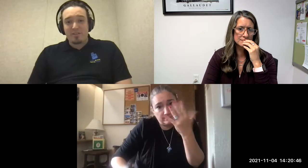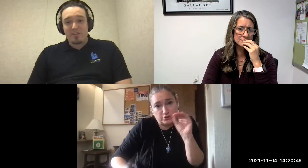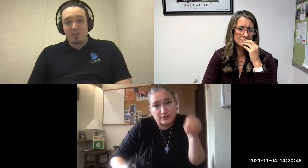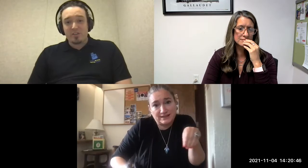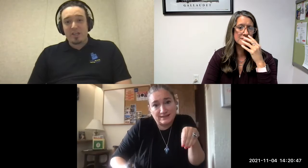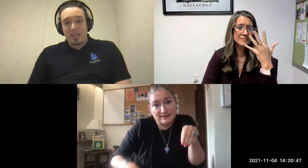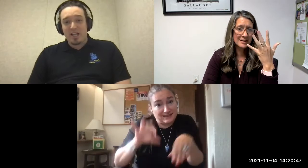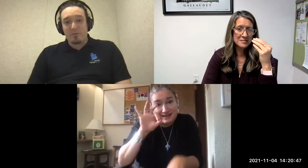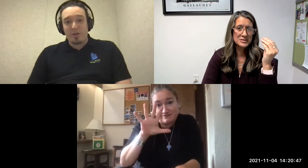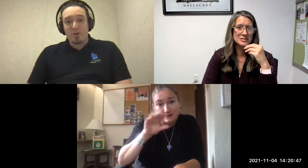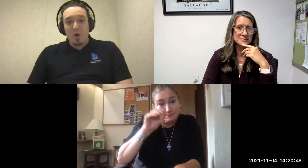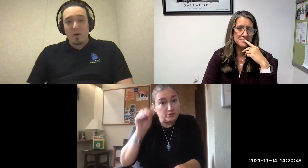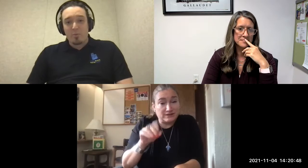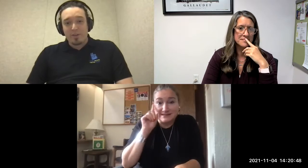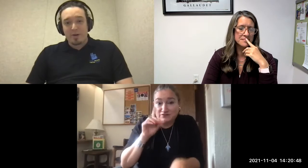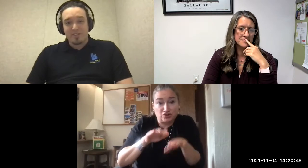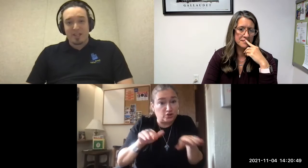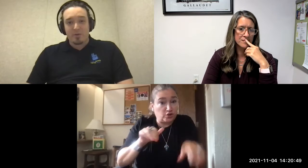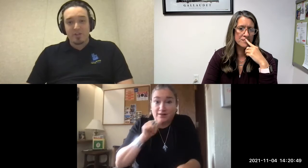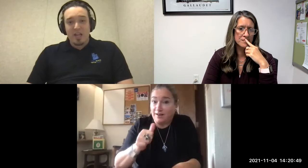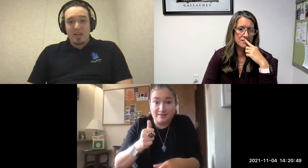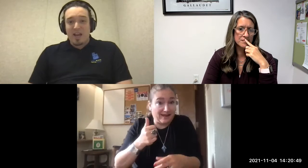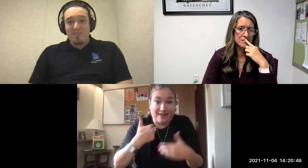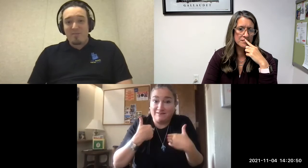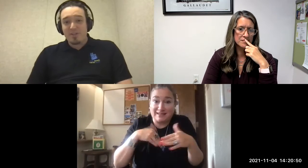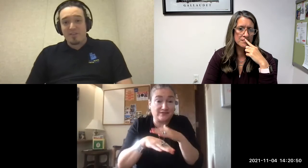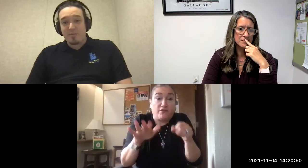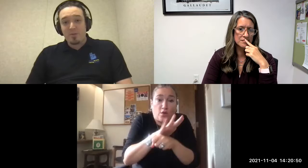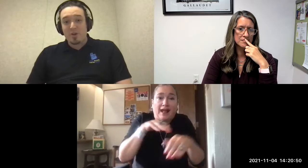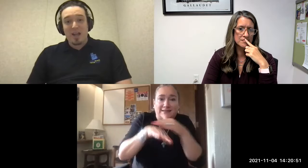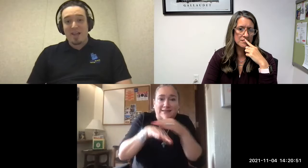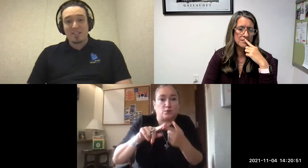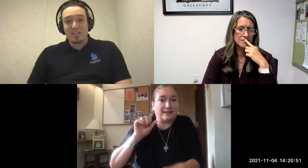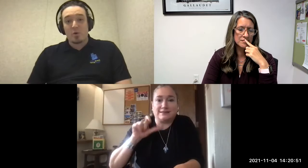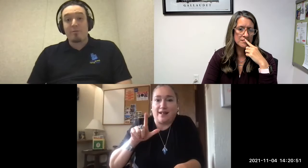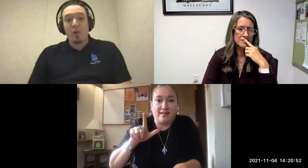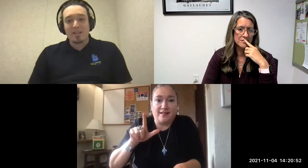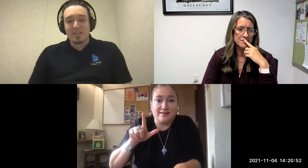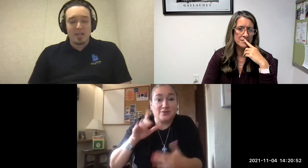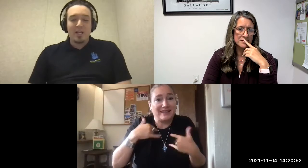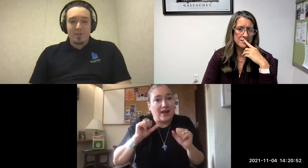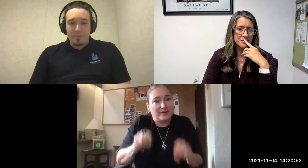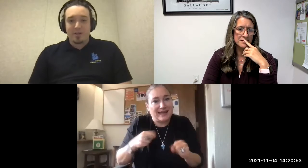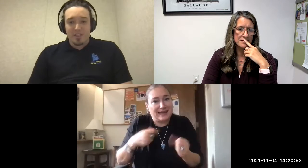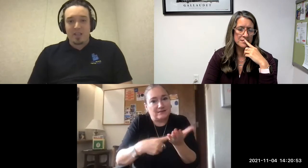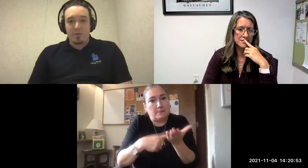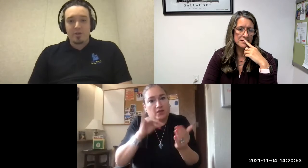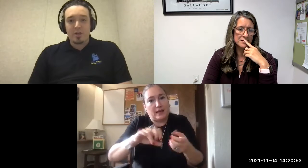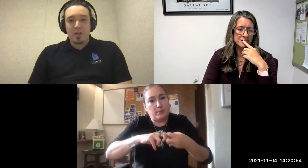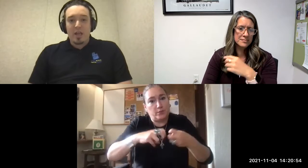deaf children in California grow up with American Sign Language. 95% of them do not have access or full access to American Sign Language.